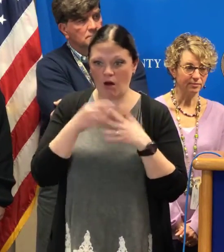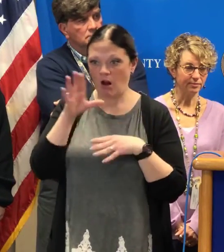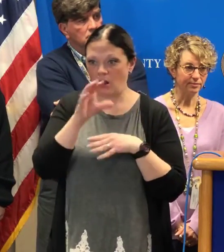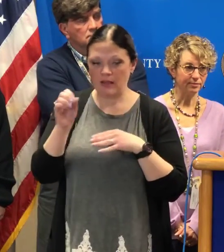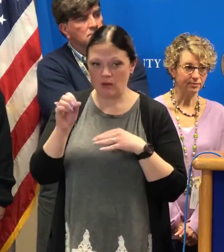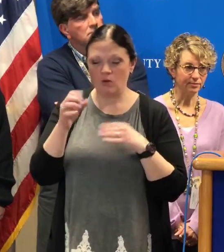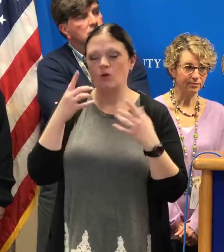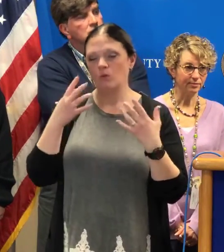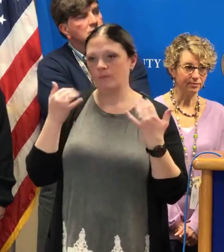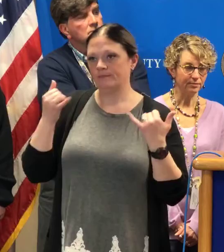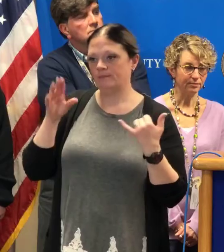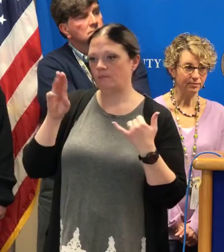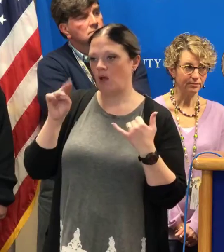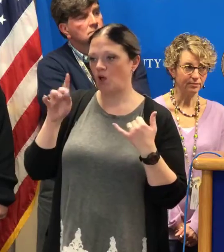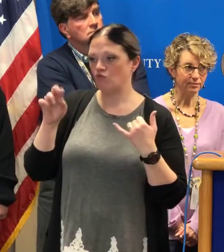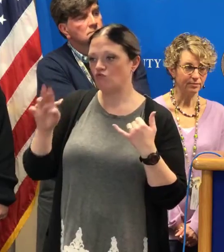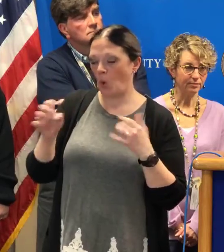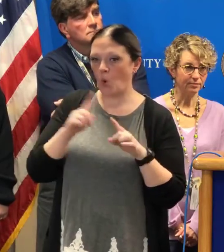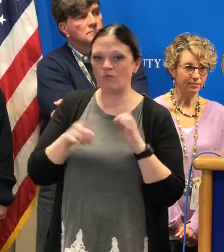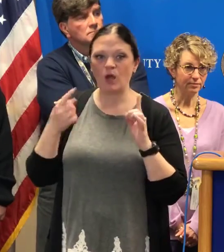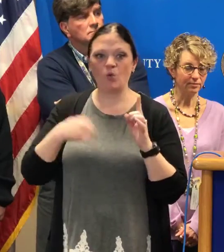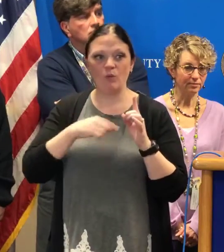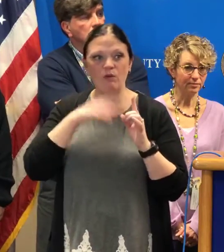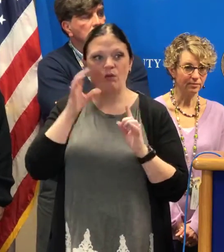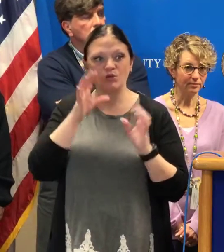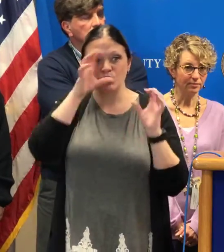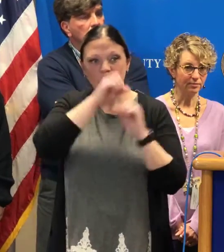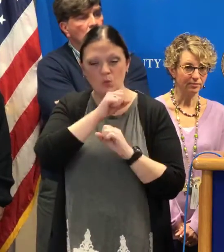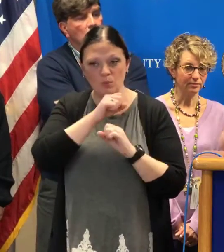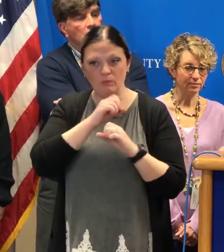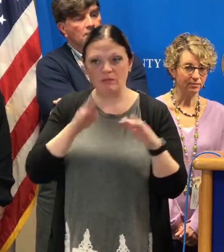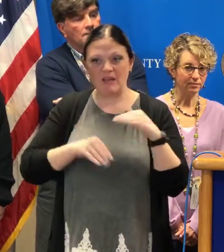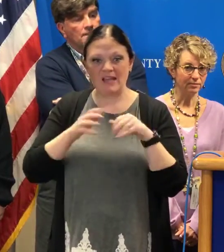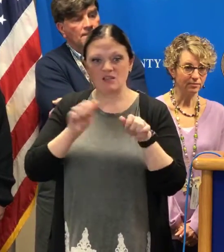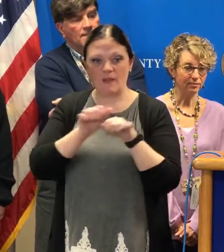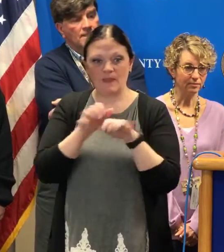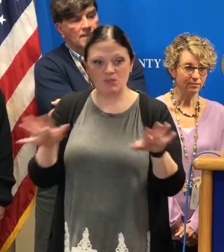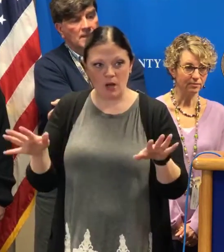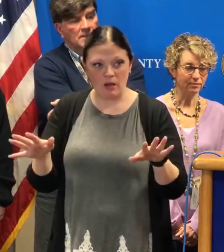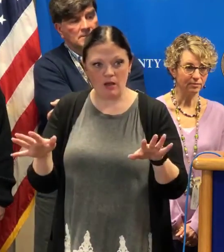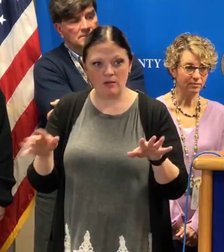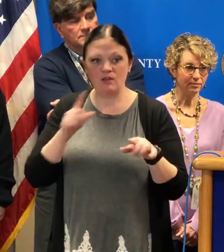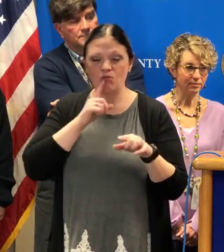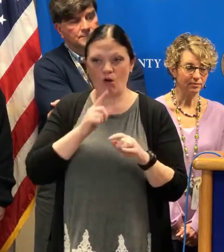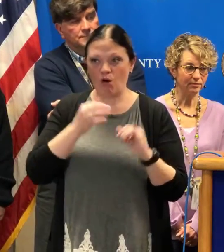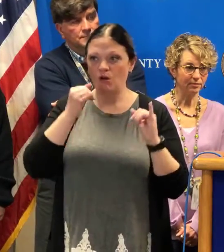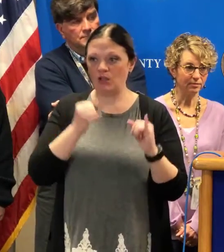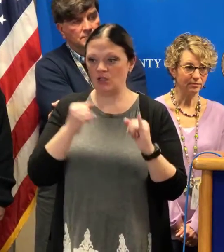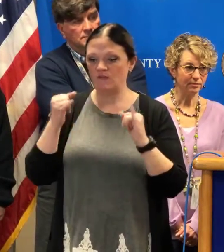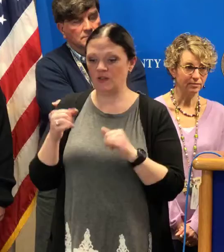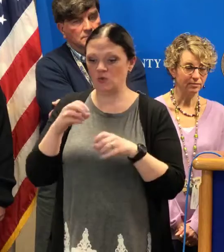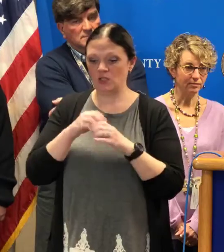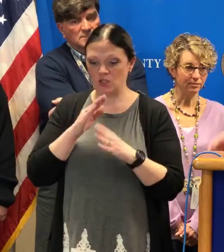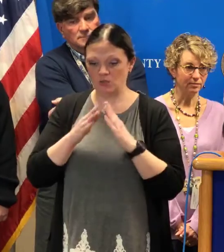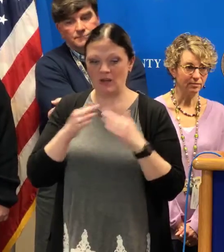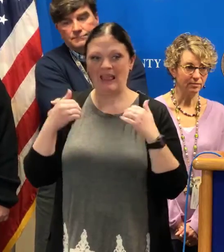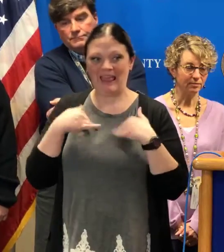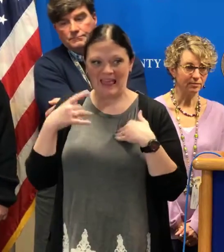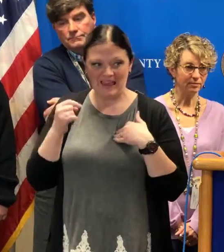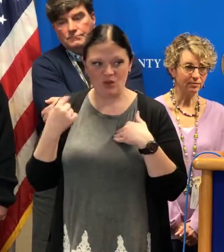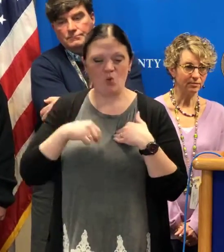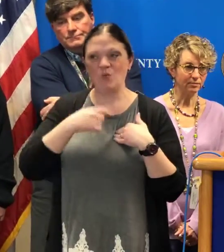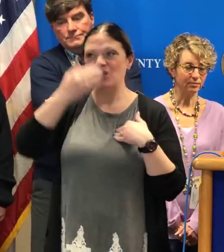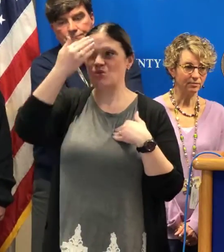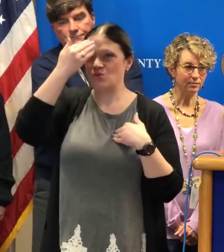one in Monroe, and we're going under the assumption, based on the spread that we've seen across the country, that there are individuals in this community that have it. We know that